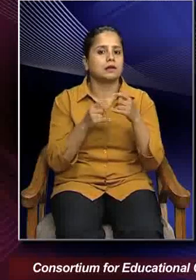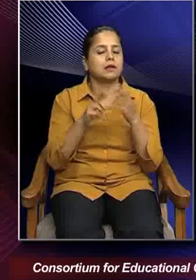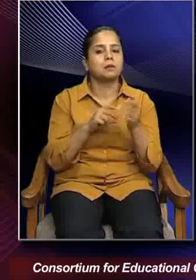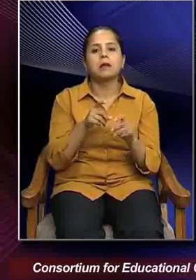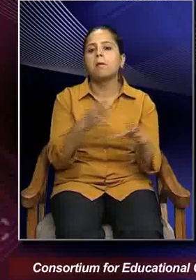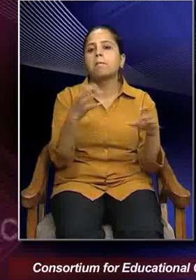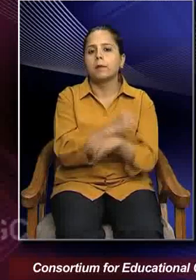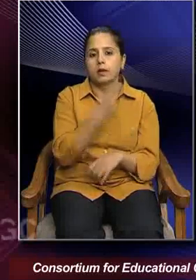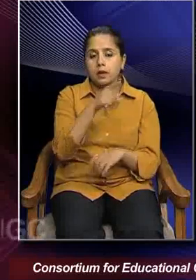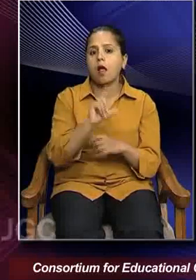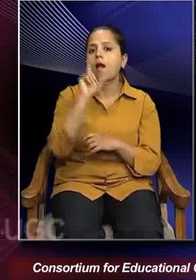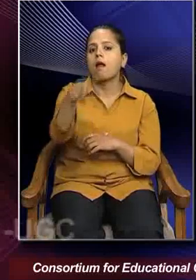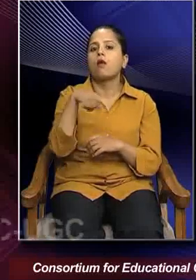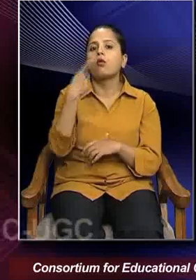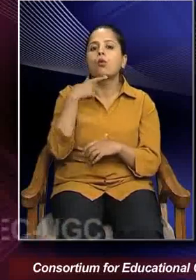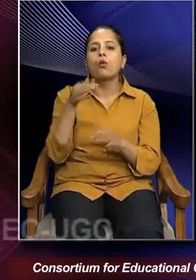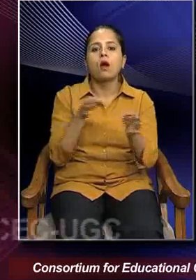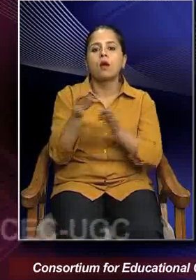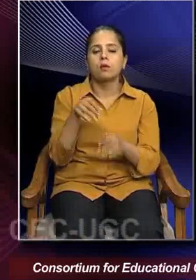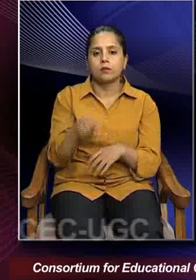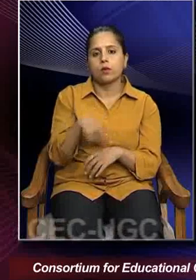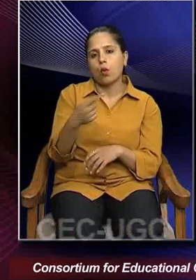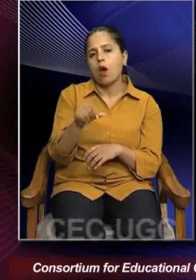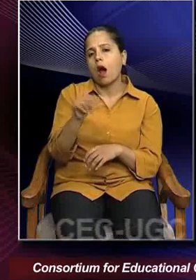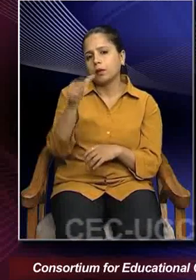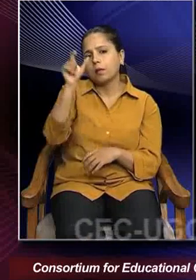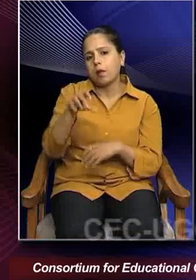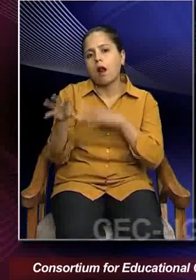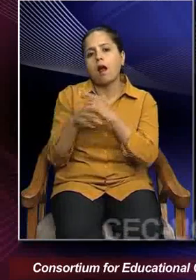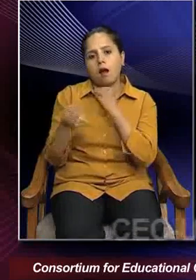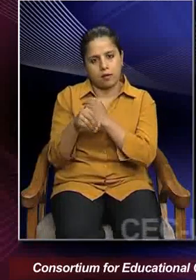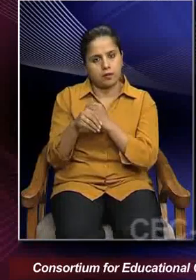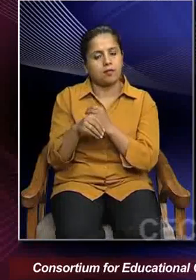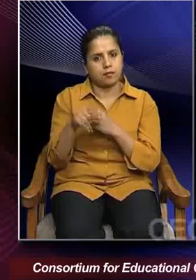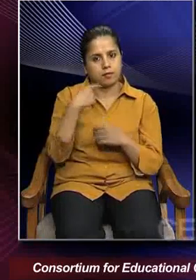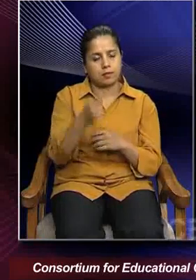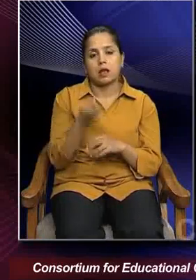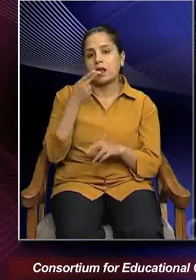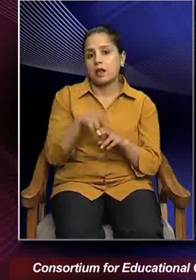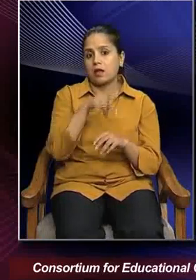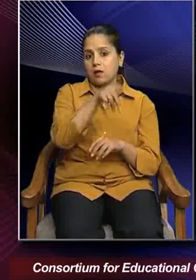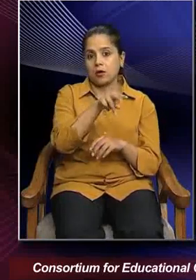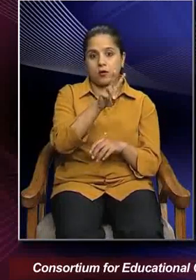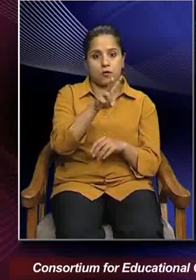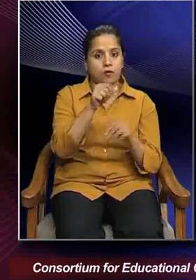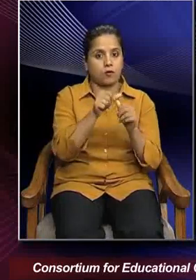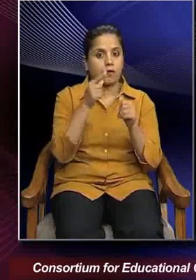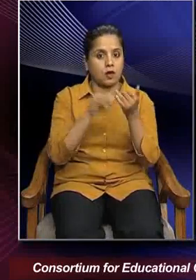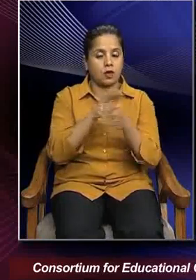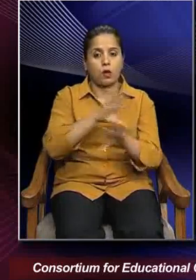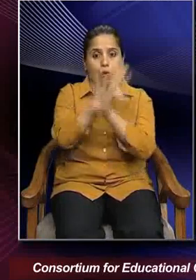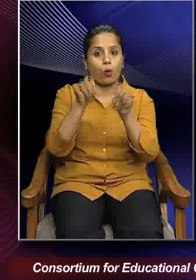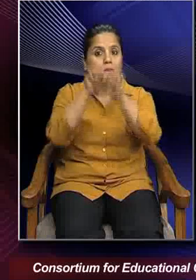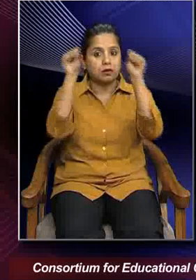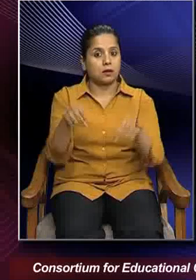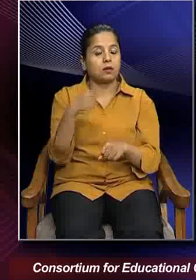later introduced by his commentators. Fine, so if we talk about Vaiśeṣika system as a whole,